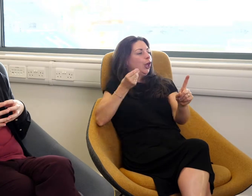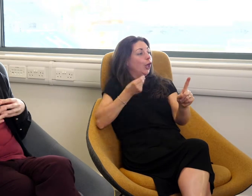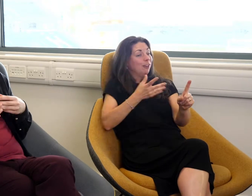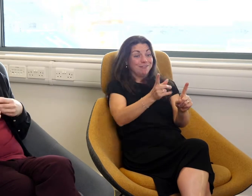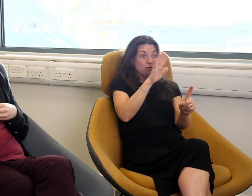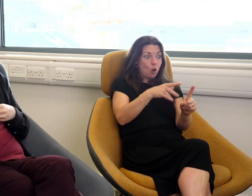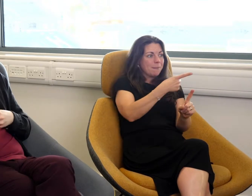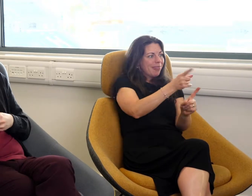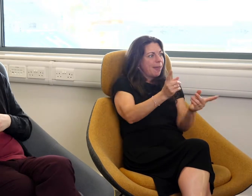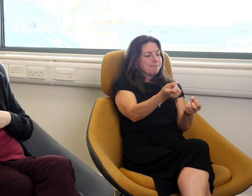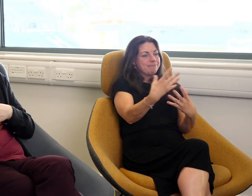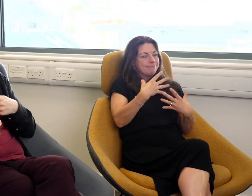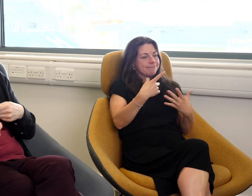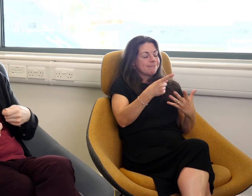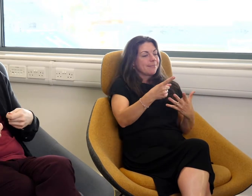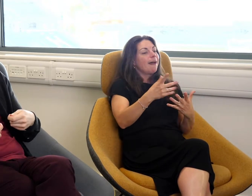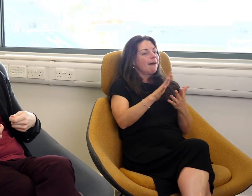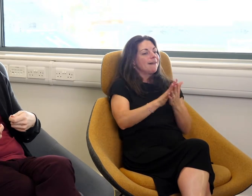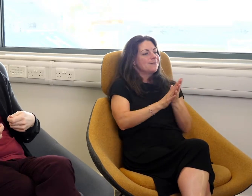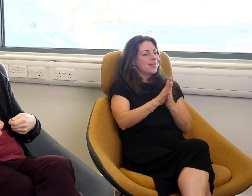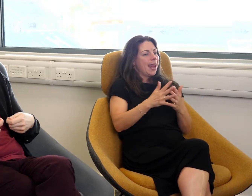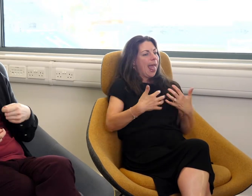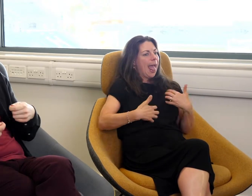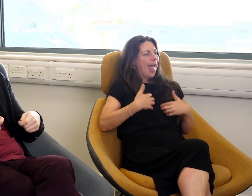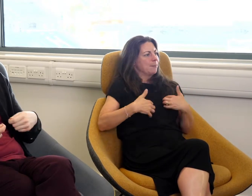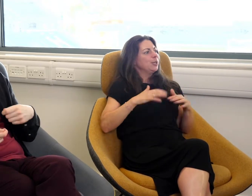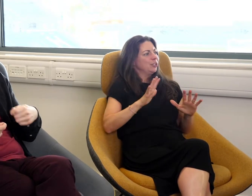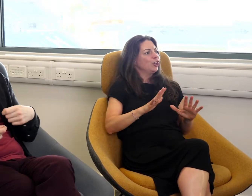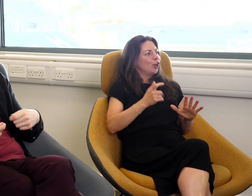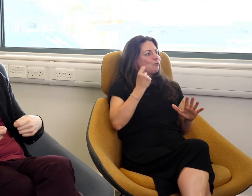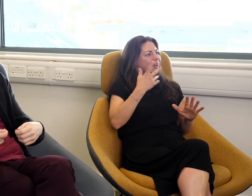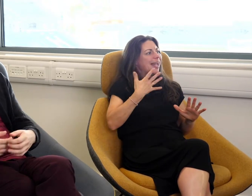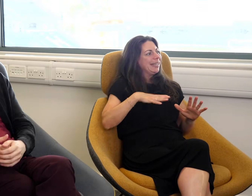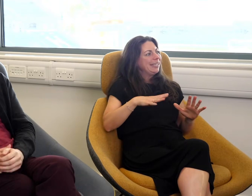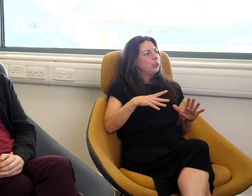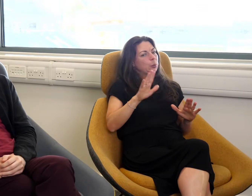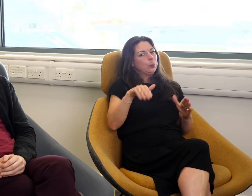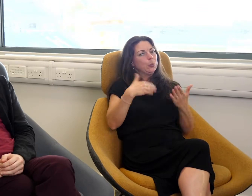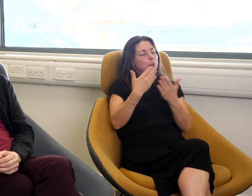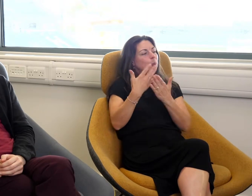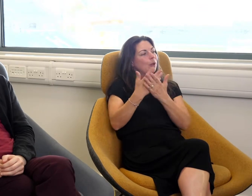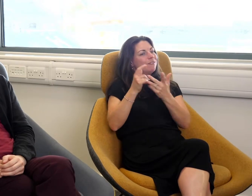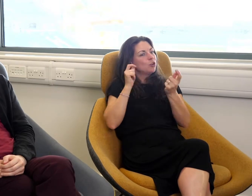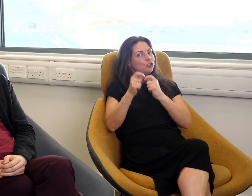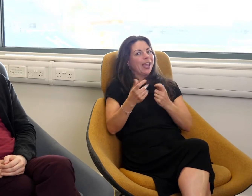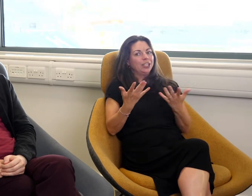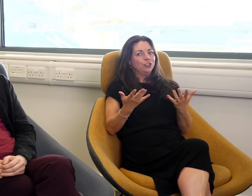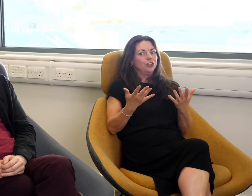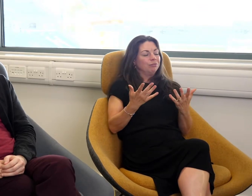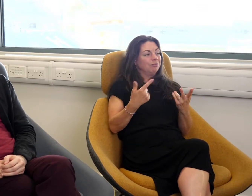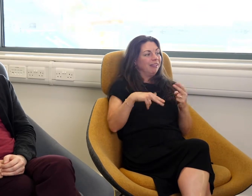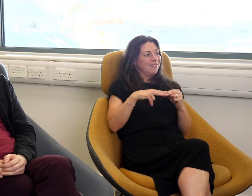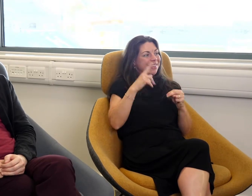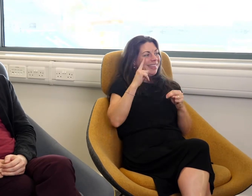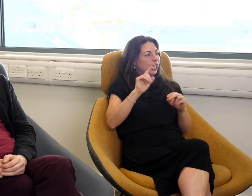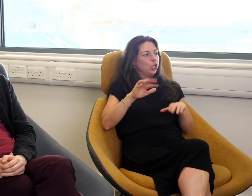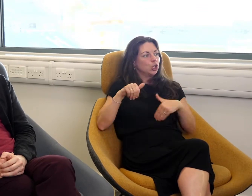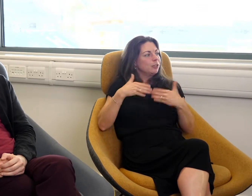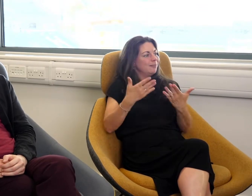I need to go away and press for change in these areas where it's not being delivered quickly enough. And there were some really terrible stories that people were